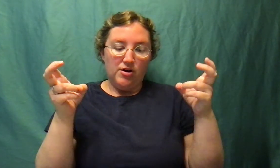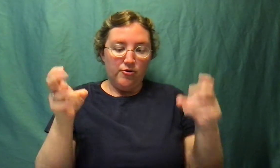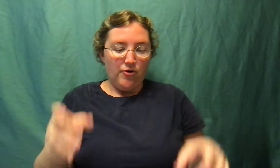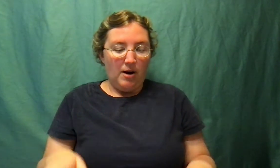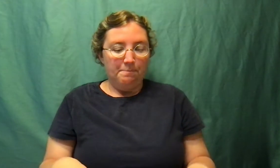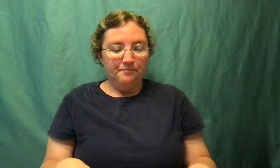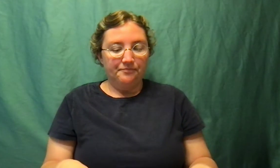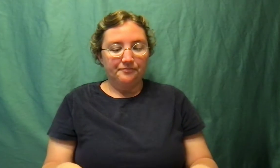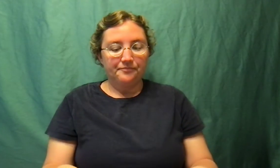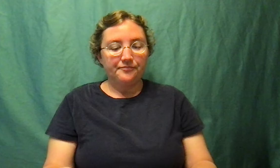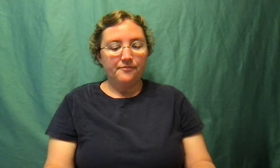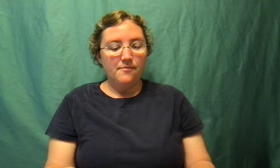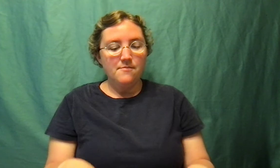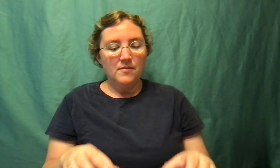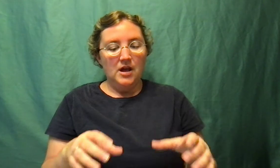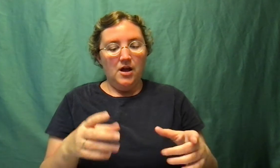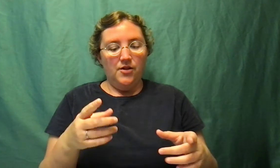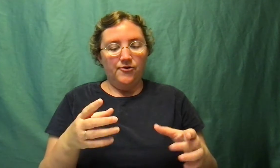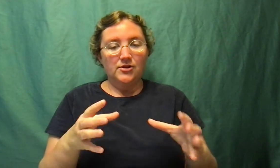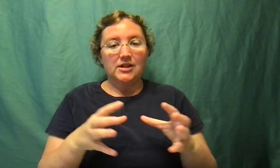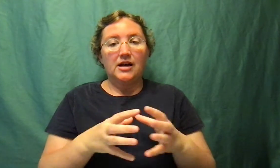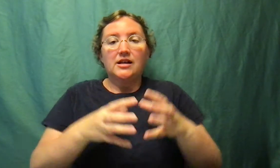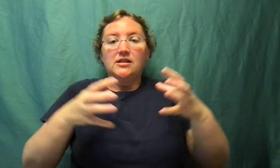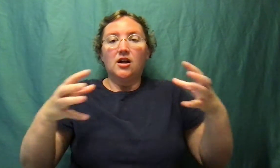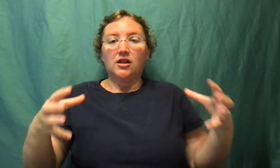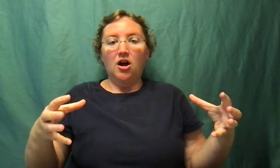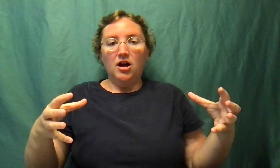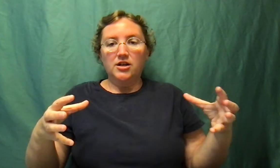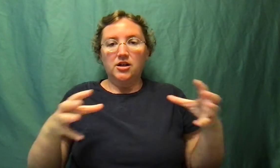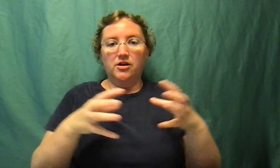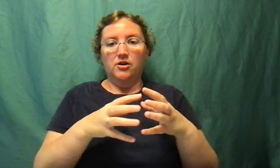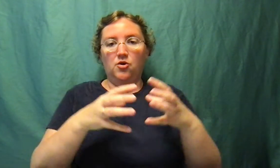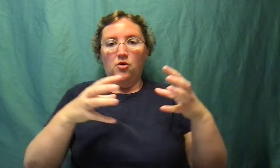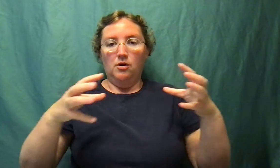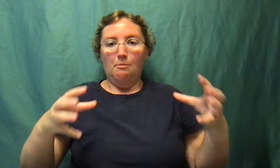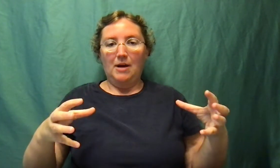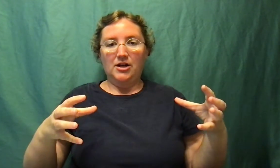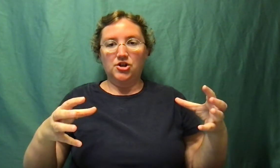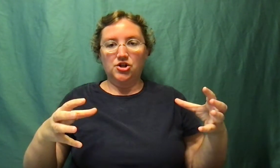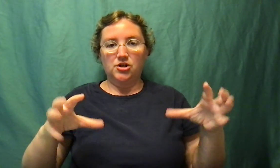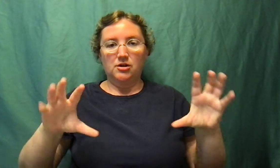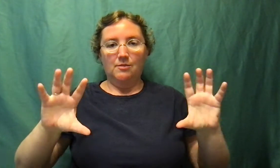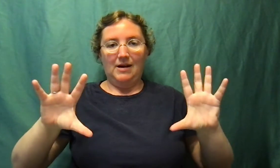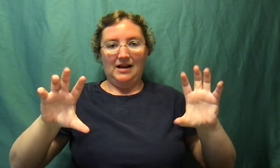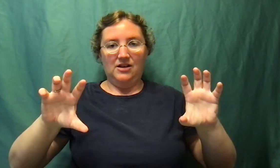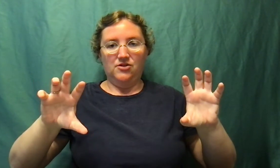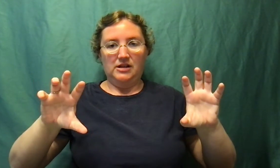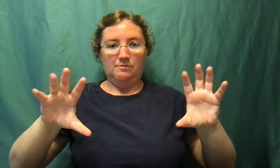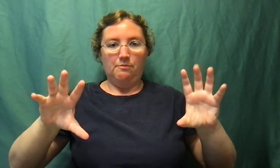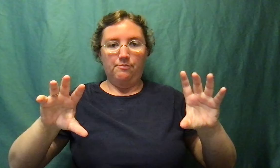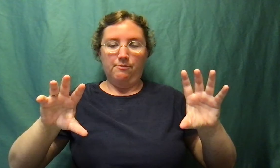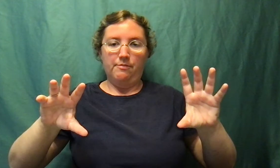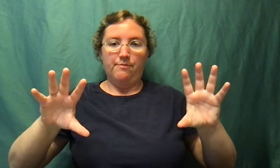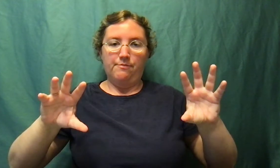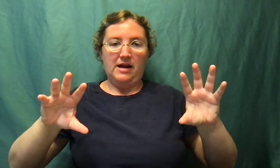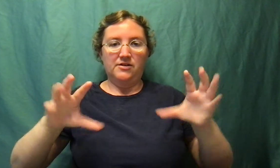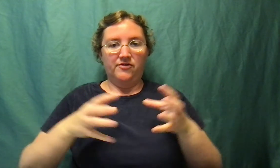you from. The first sign is a lot or much. My hands are this bent